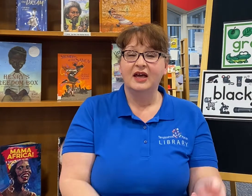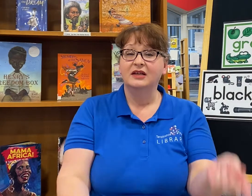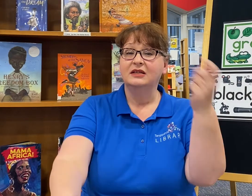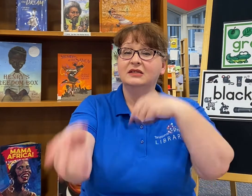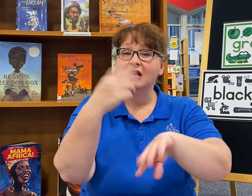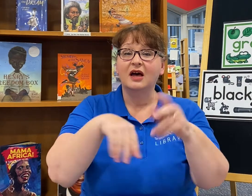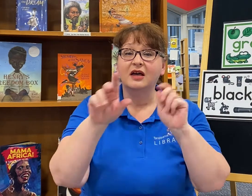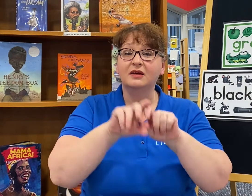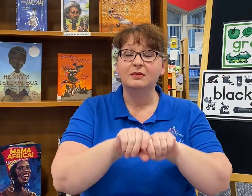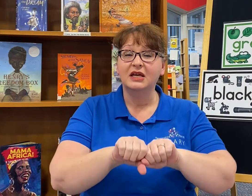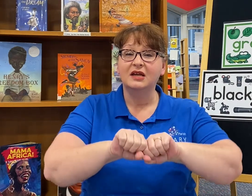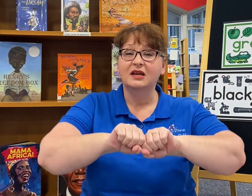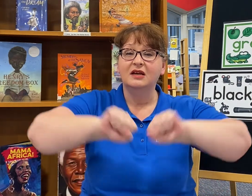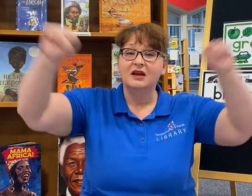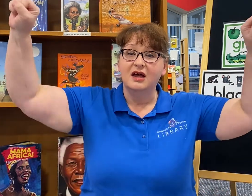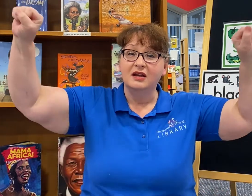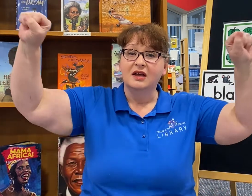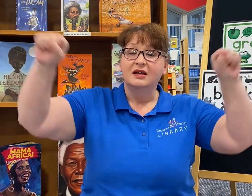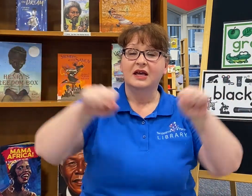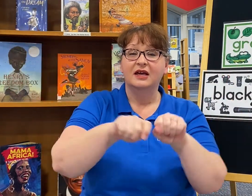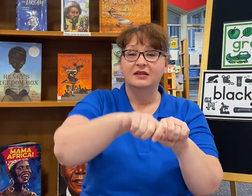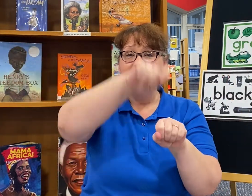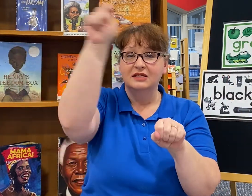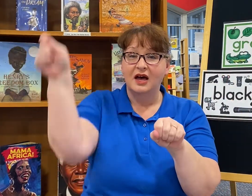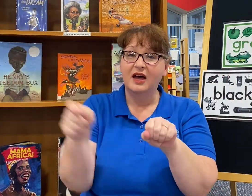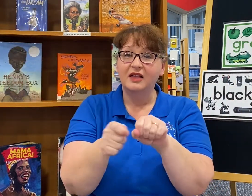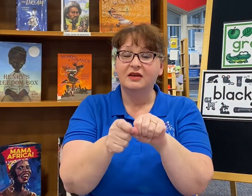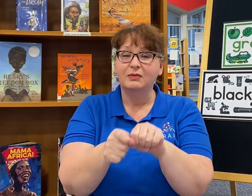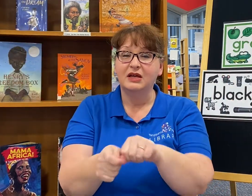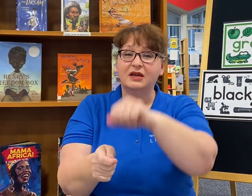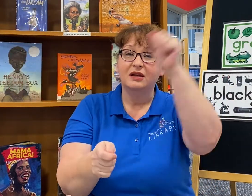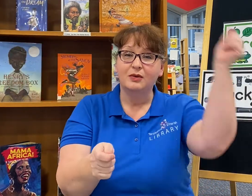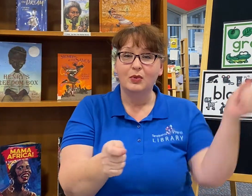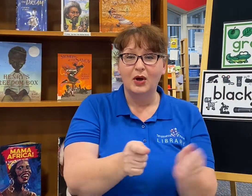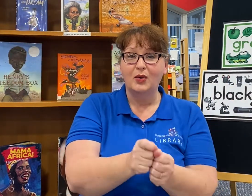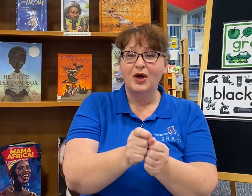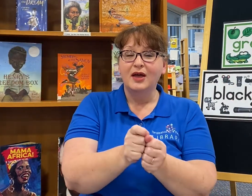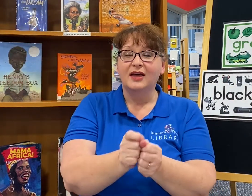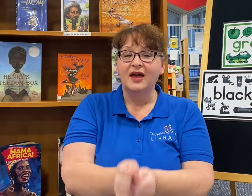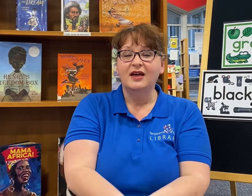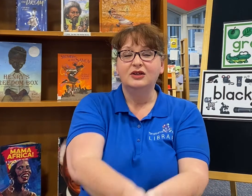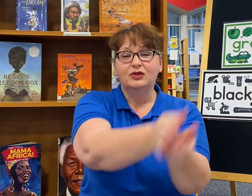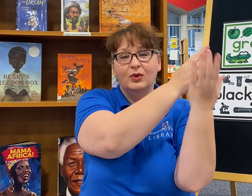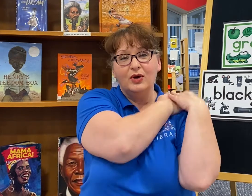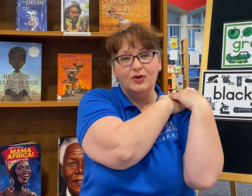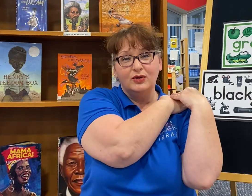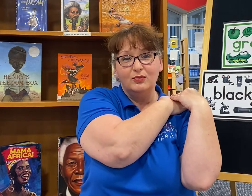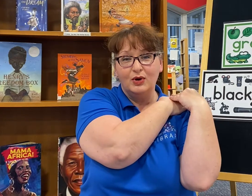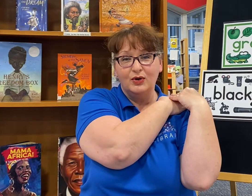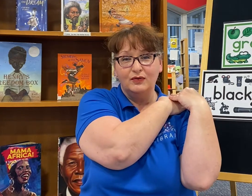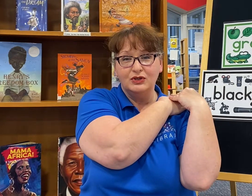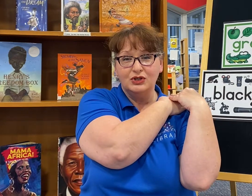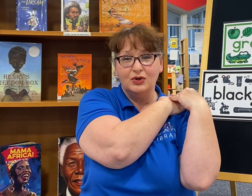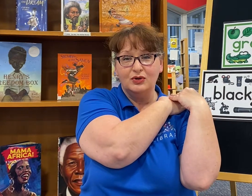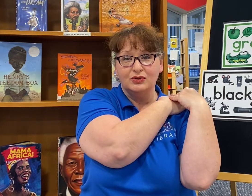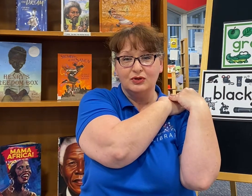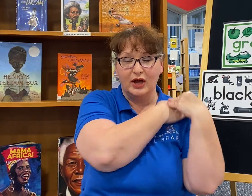you tie them in a knot? Can you tie them in a bow? Can you throw them over your shoulder like